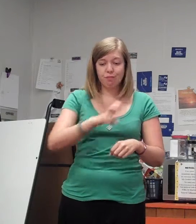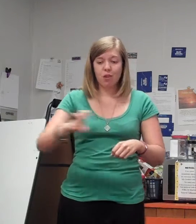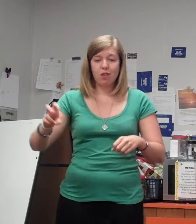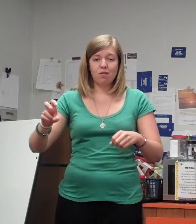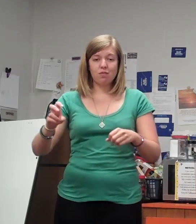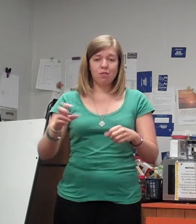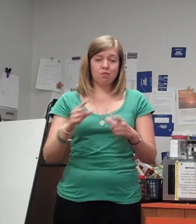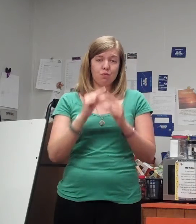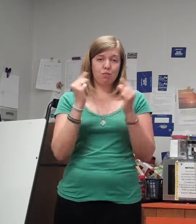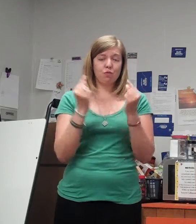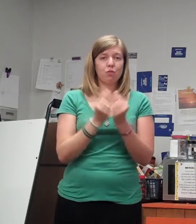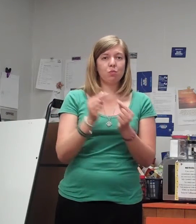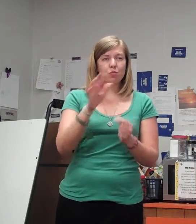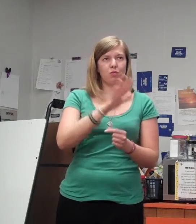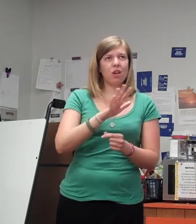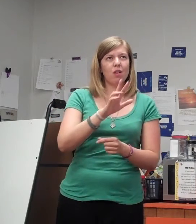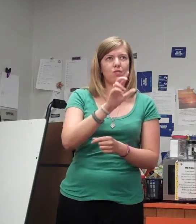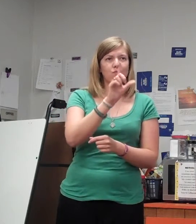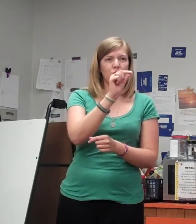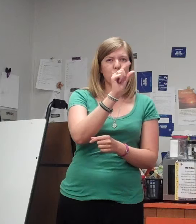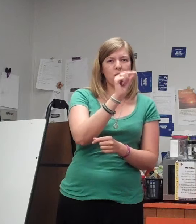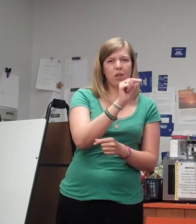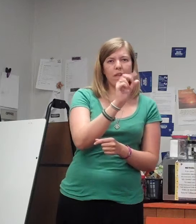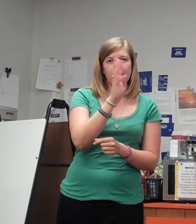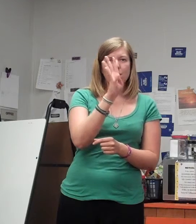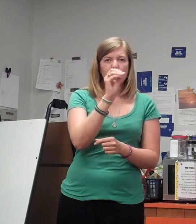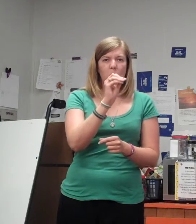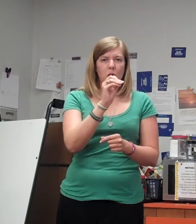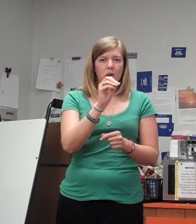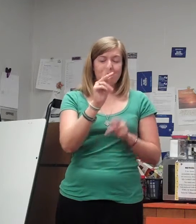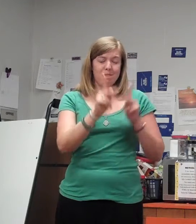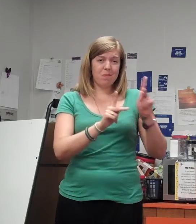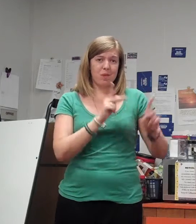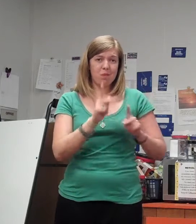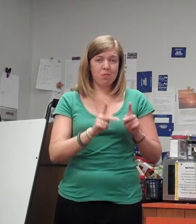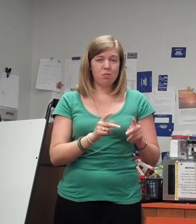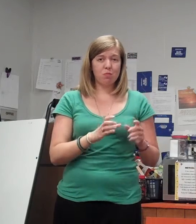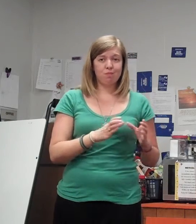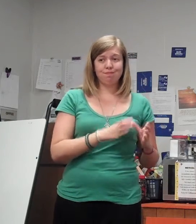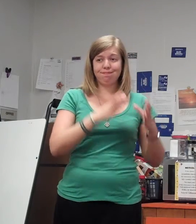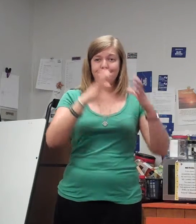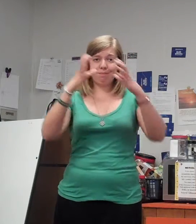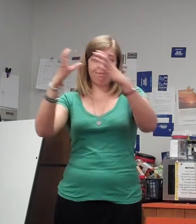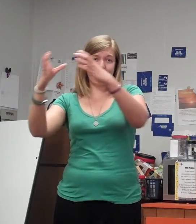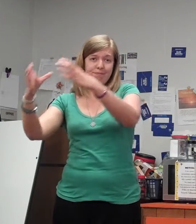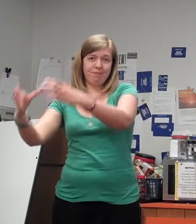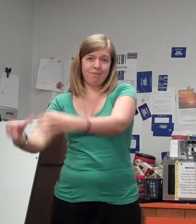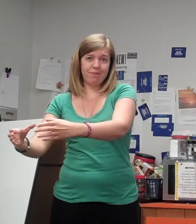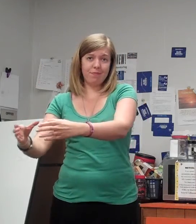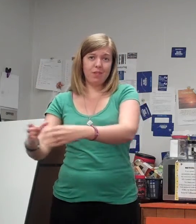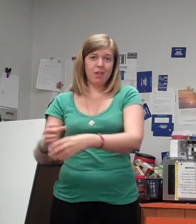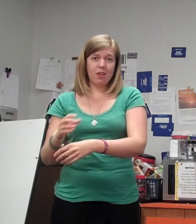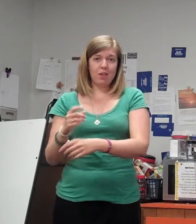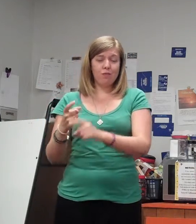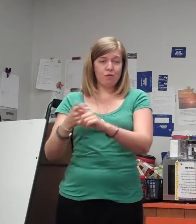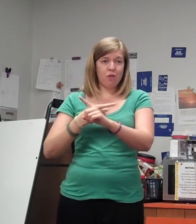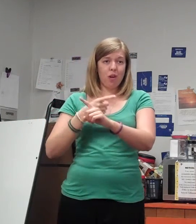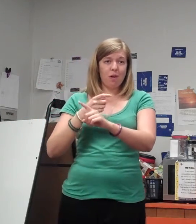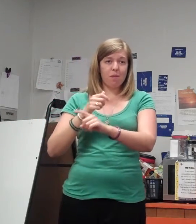about, 20 to 40 bodies that go together from an agency, and they all adopt,